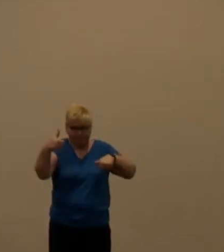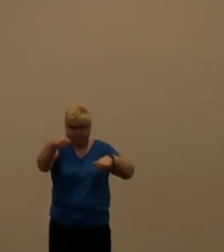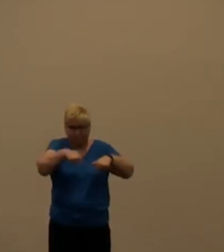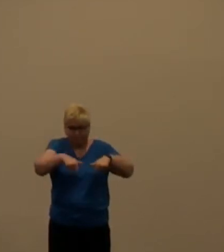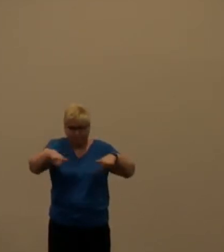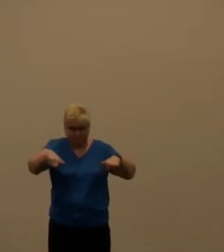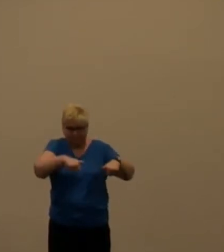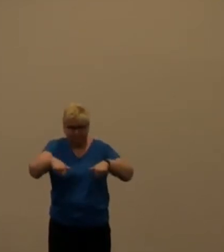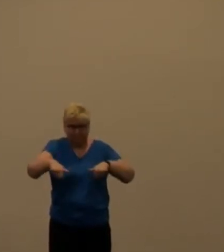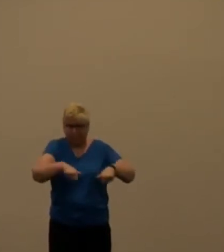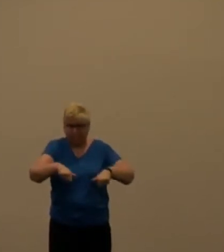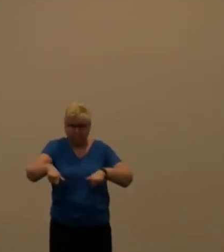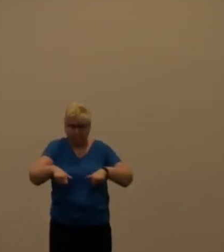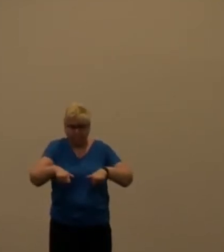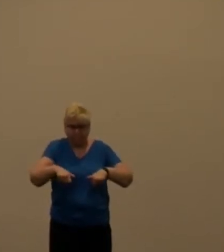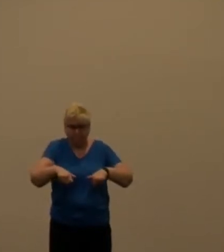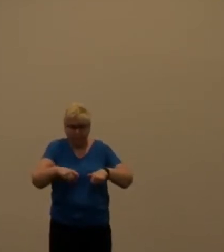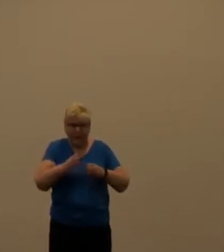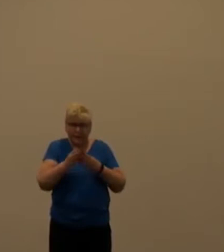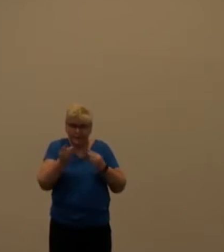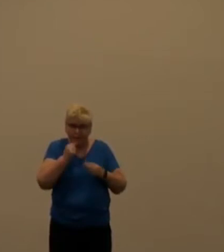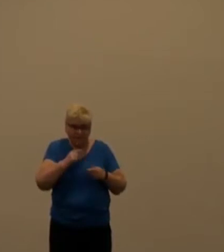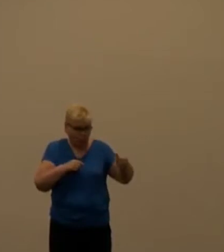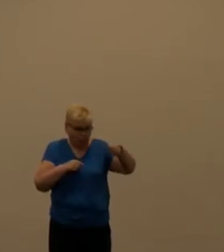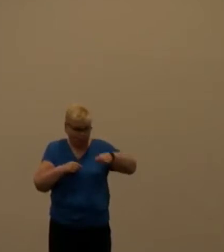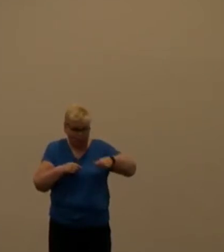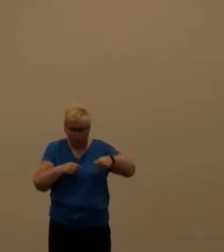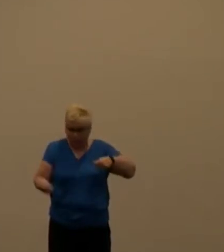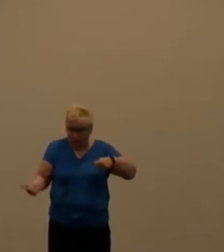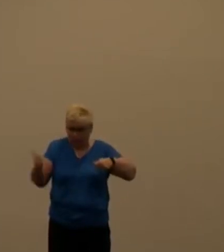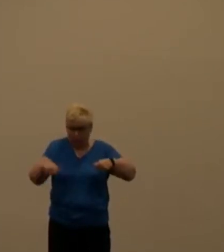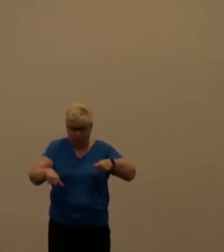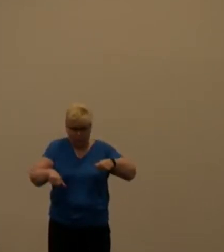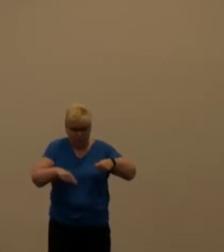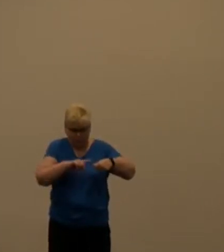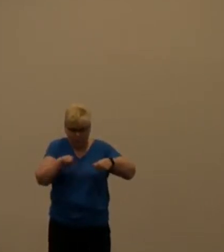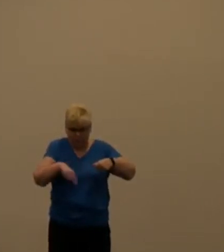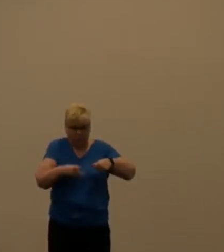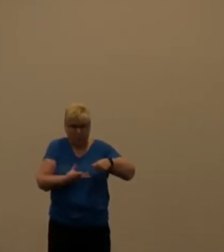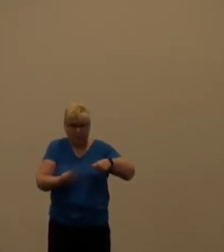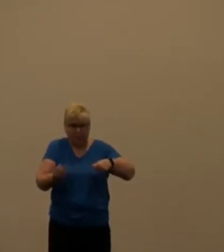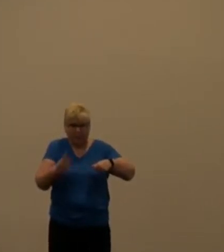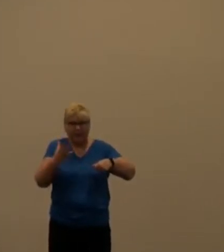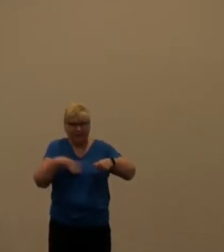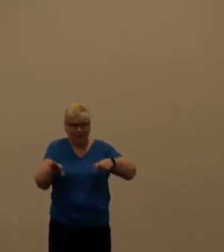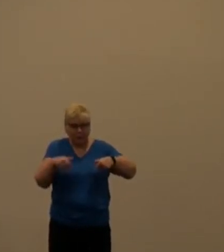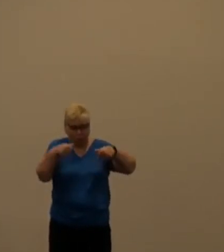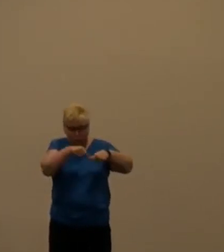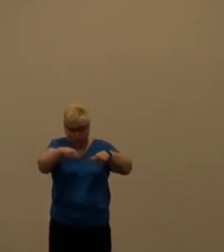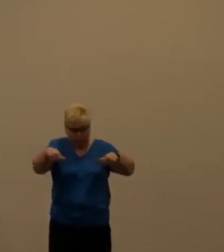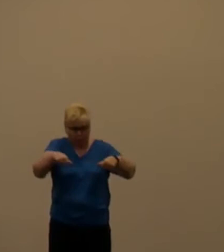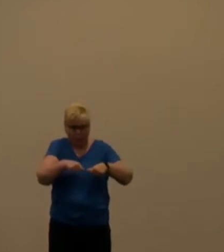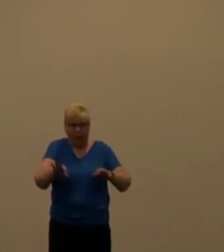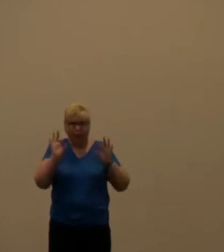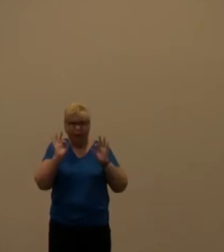can add the sales part, ask some people do one thing, service people do the other thing. How those things click together, no one